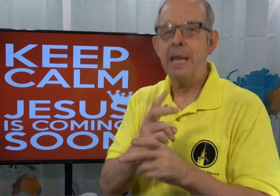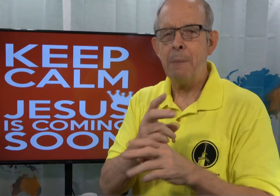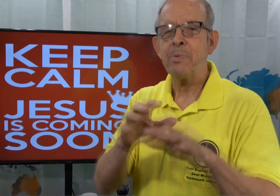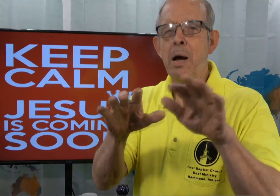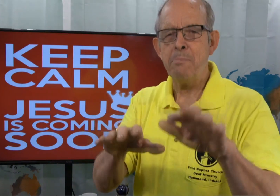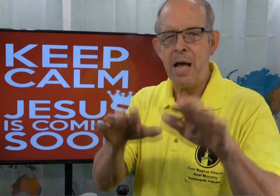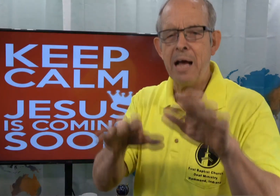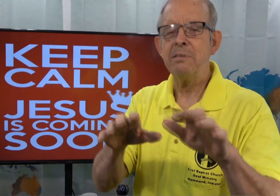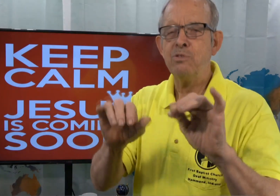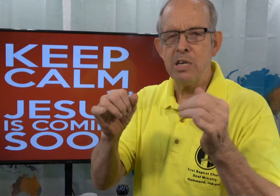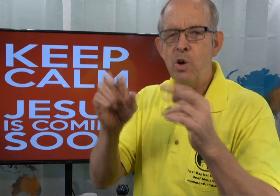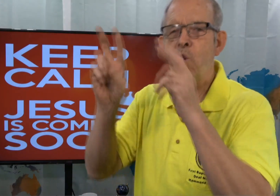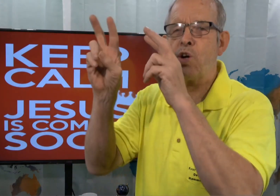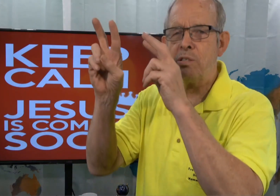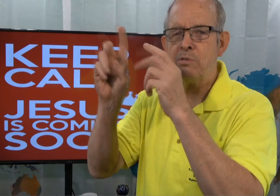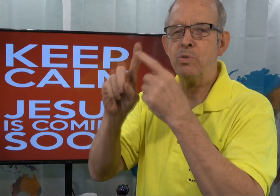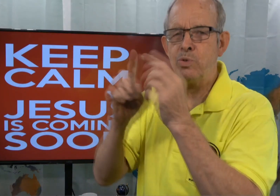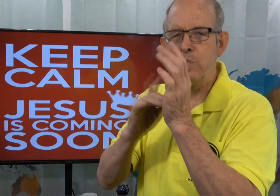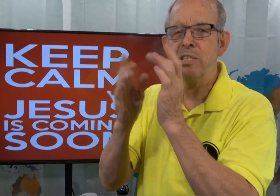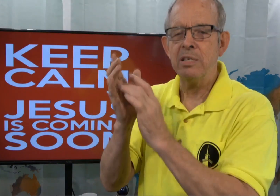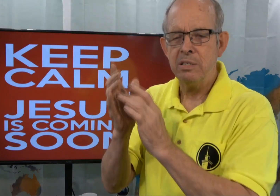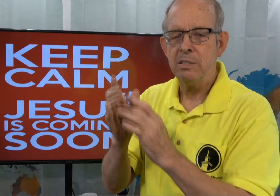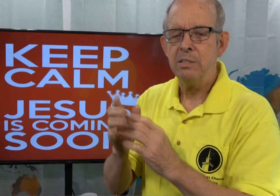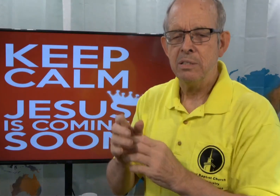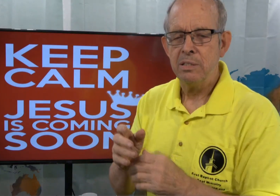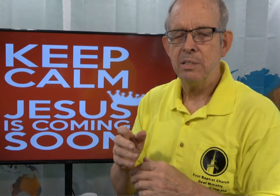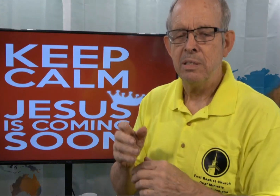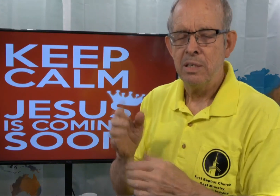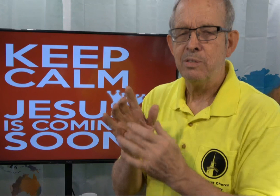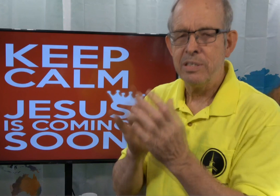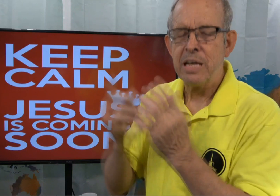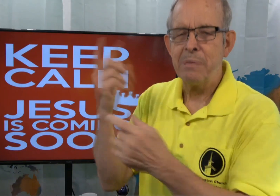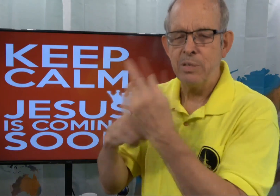Keep calm down. Just look at the stranger. This is coming